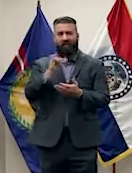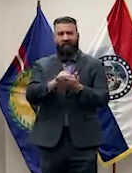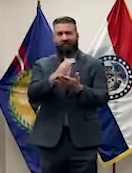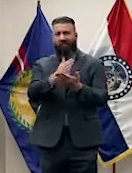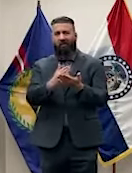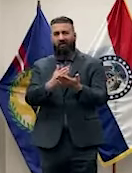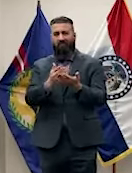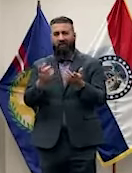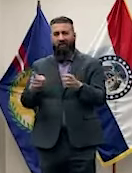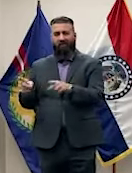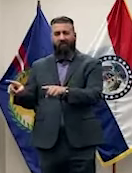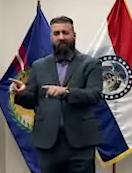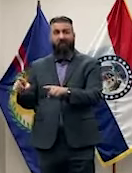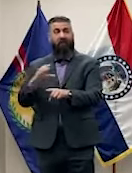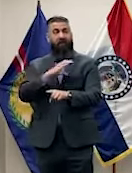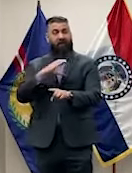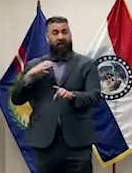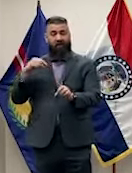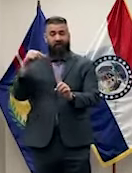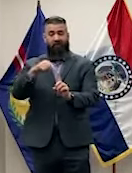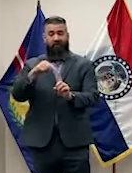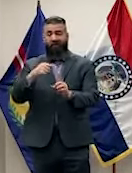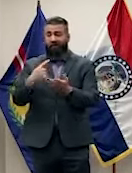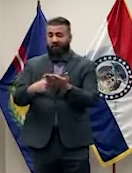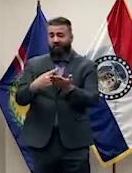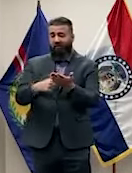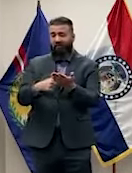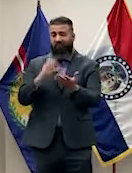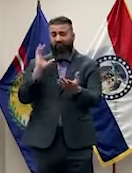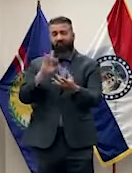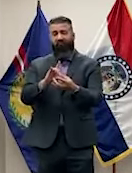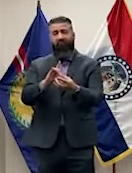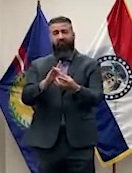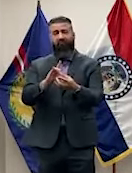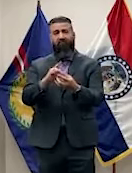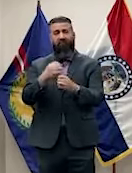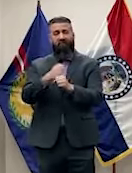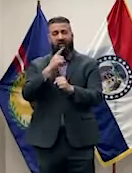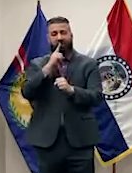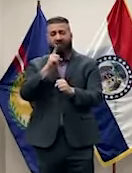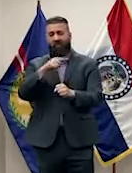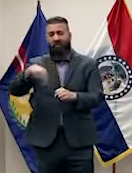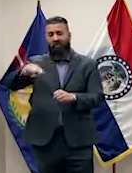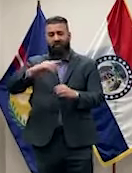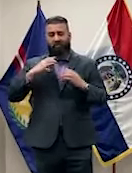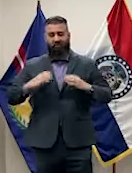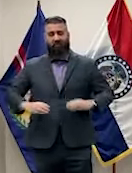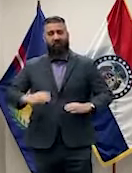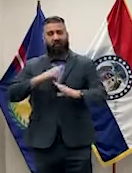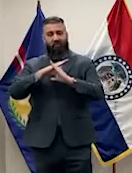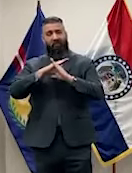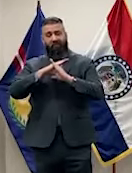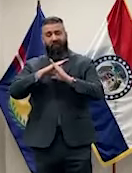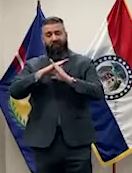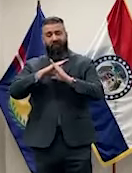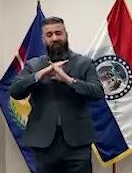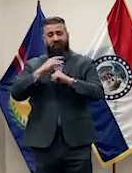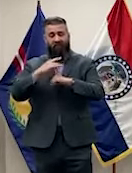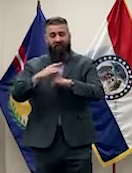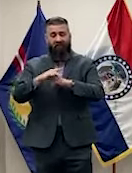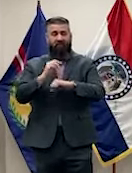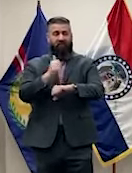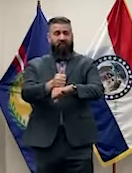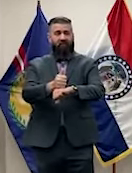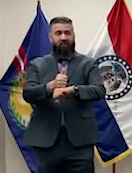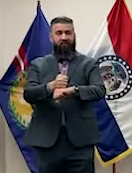coming. The council and their discussion has been mainly around making sure that those consumer protections are available and in place. There